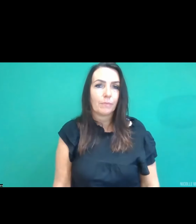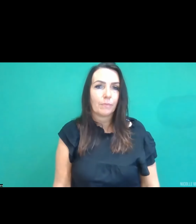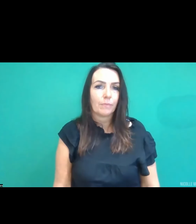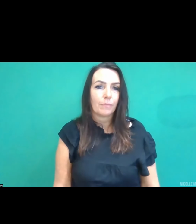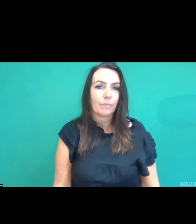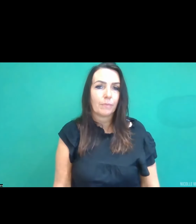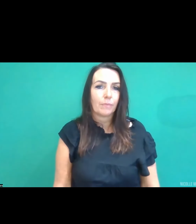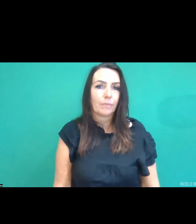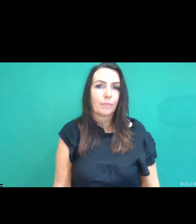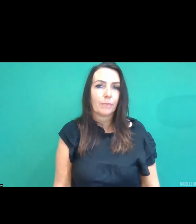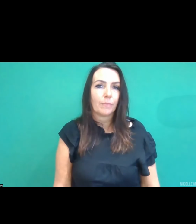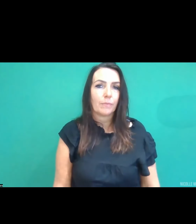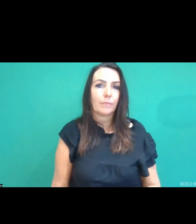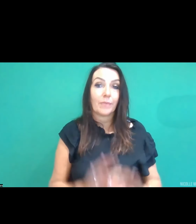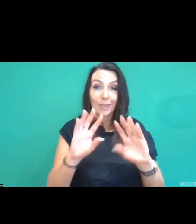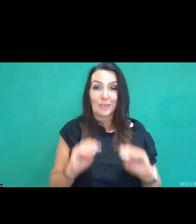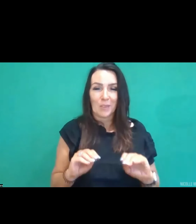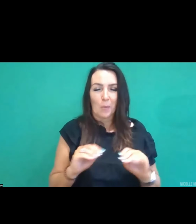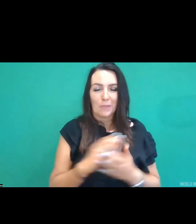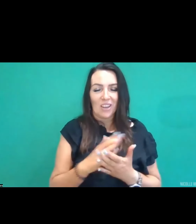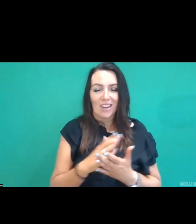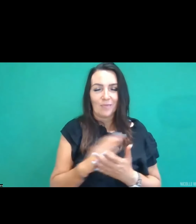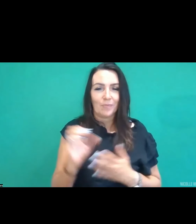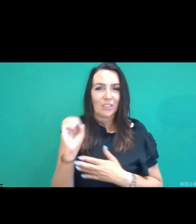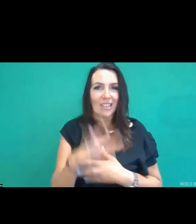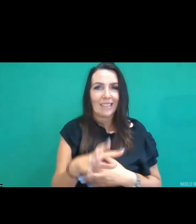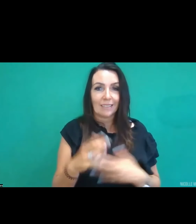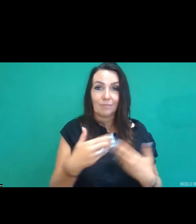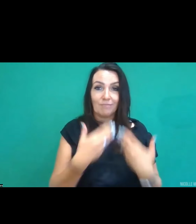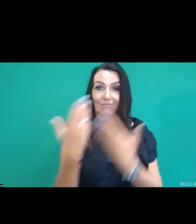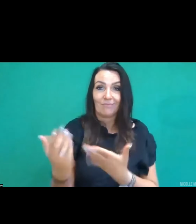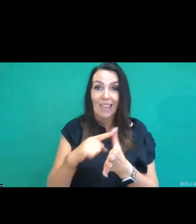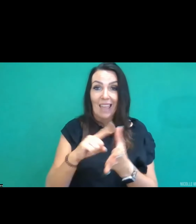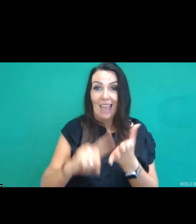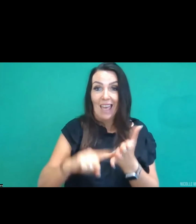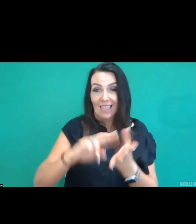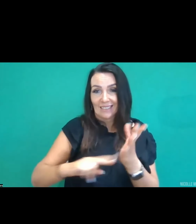And I'll just stop sharing my slides there and pass you over to Alan and David.